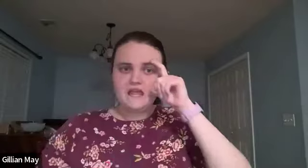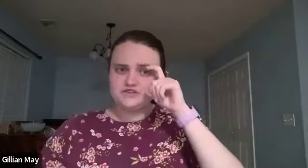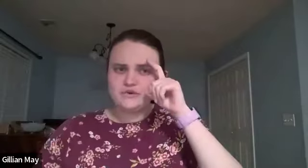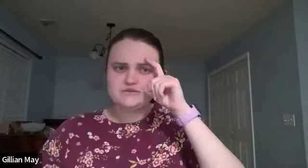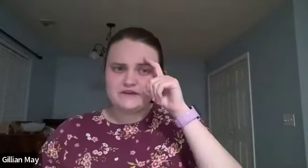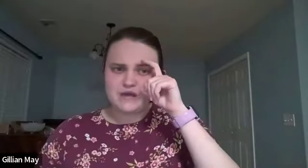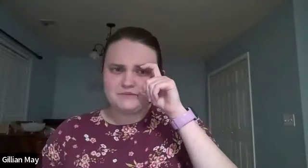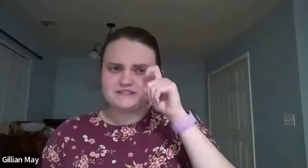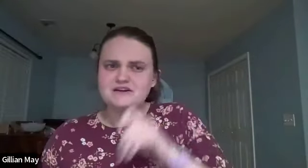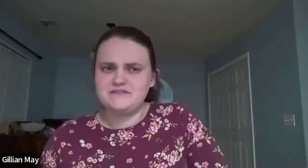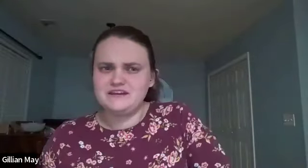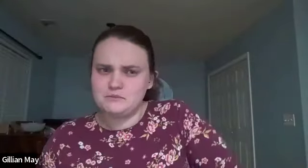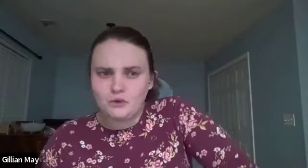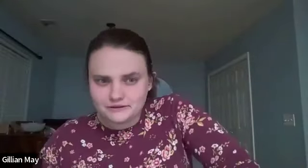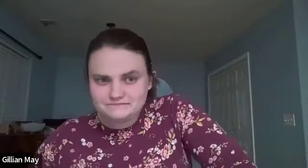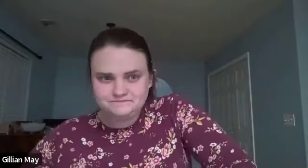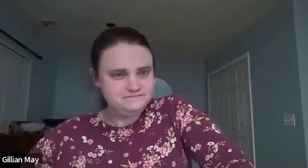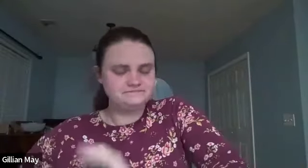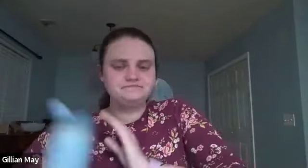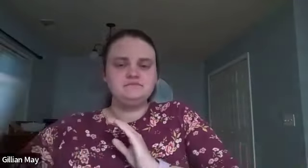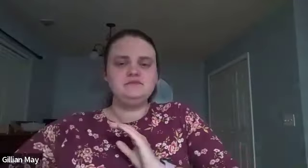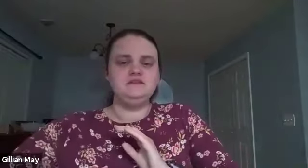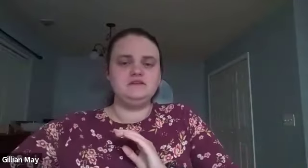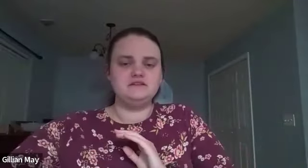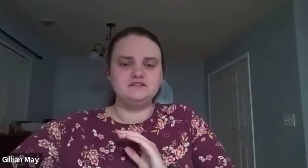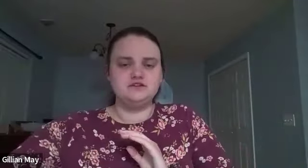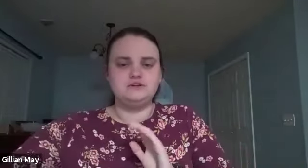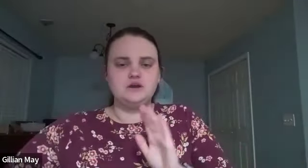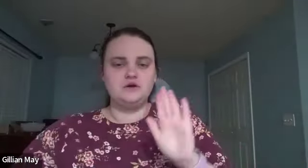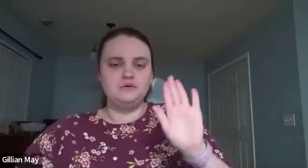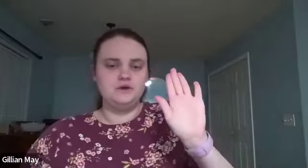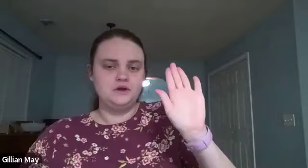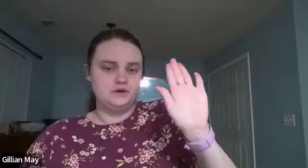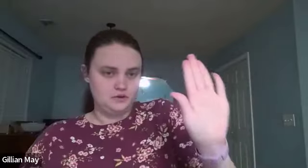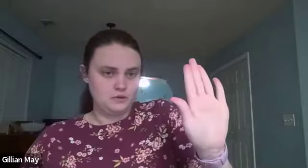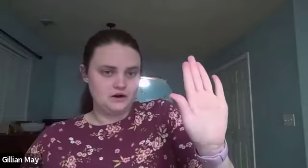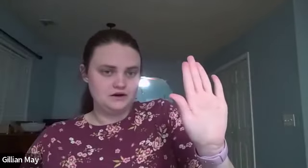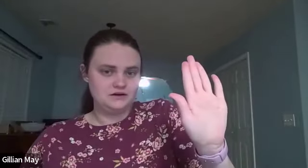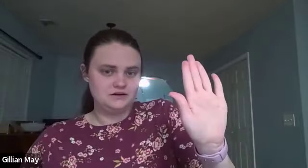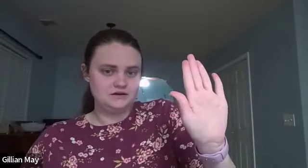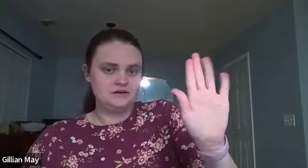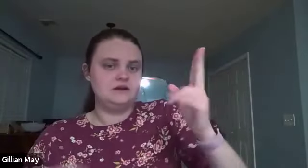so that's why those eyebrows down at the end are important. So you would go your